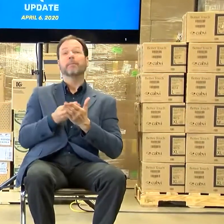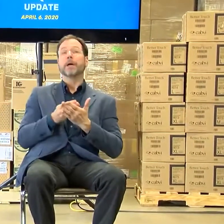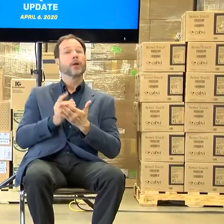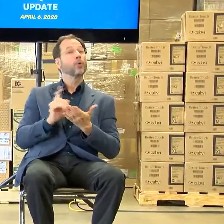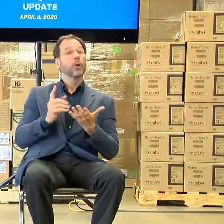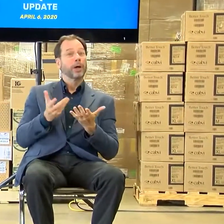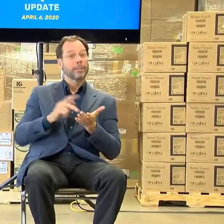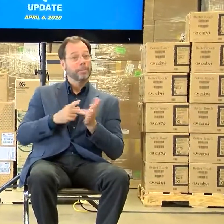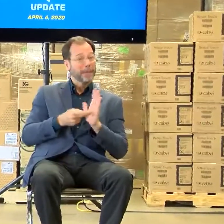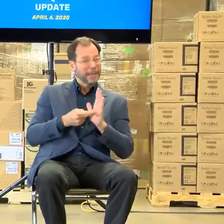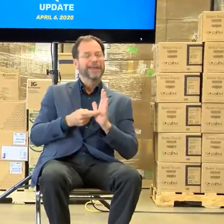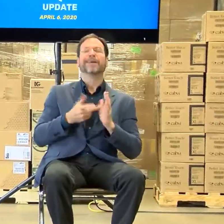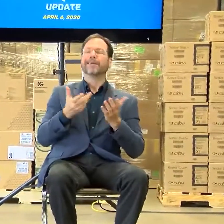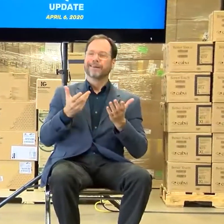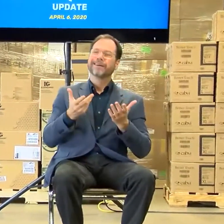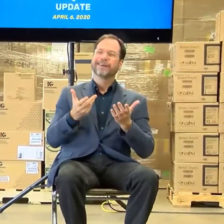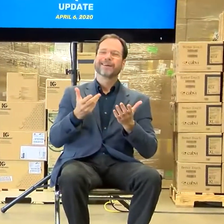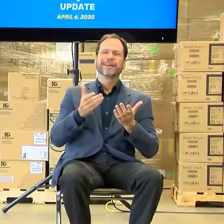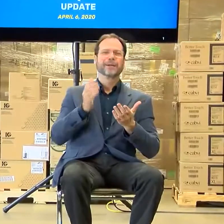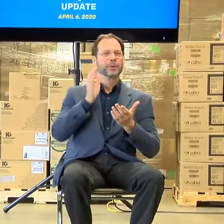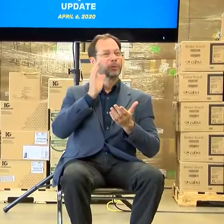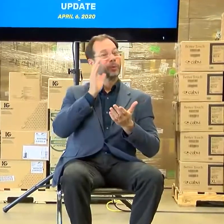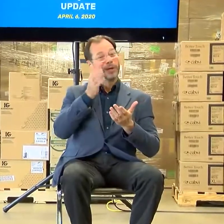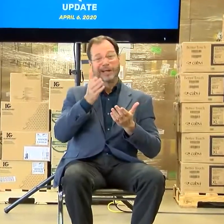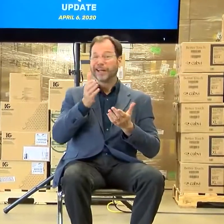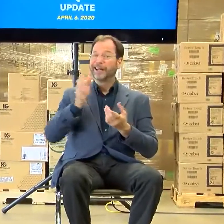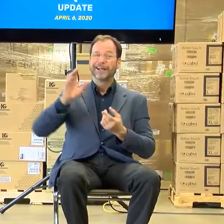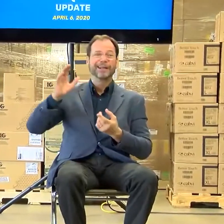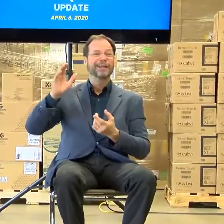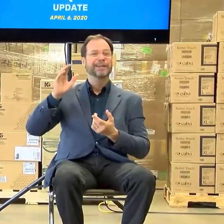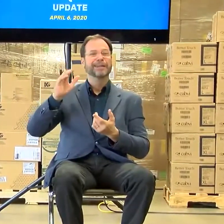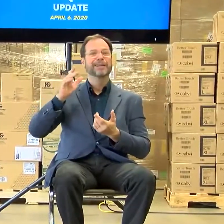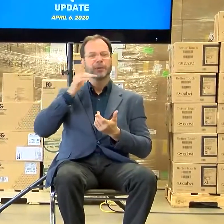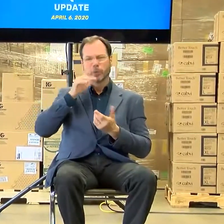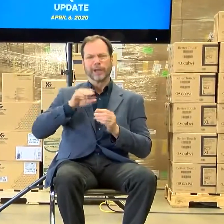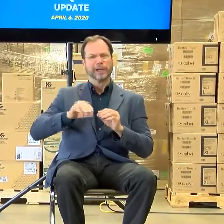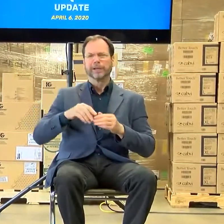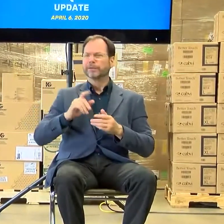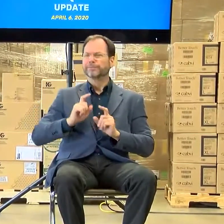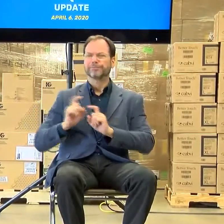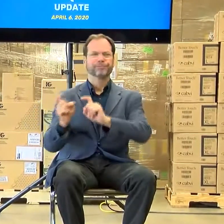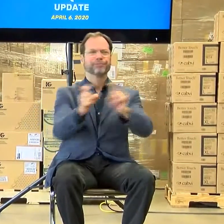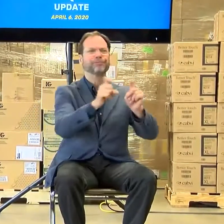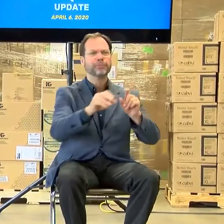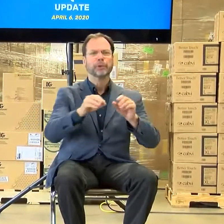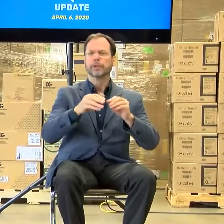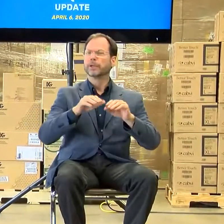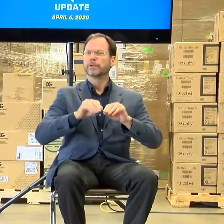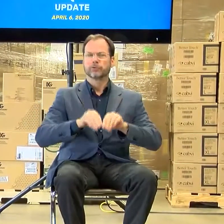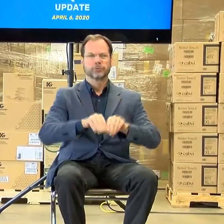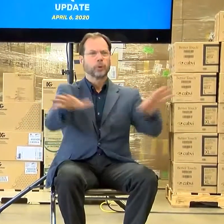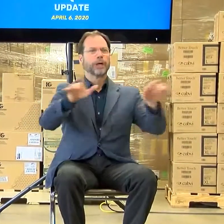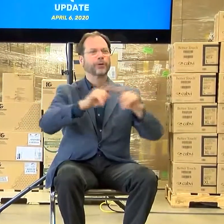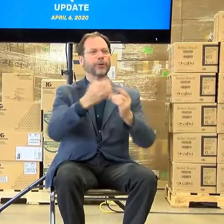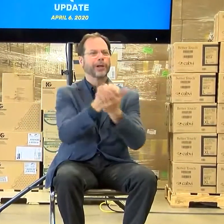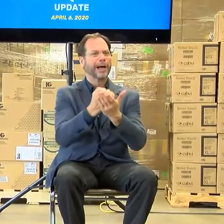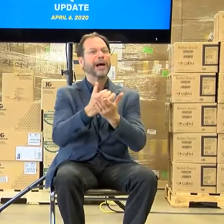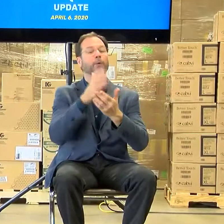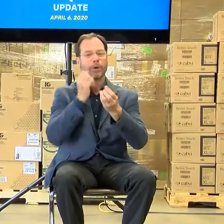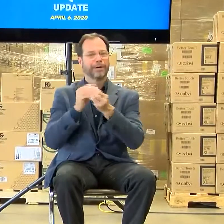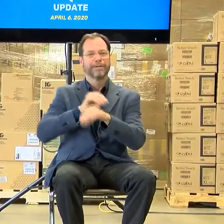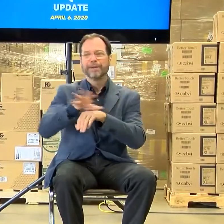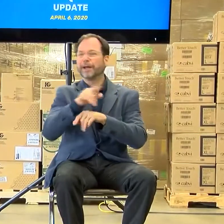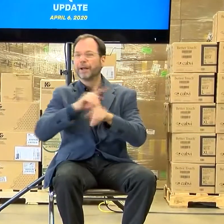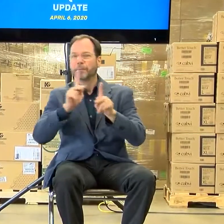money that will very quickly reinvigorate our economy, start to continue economic